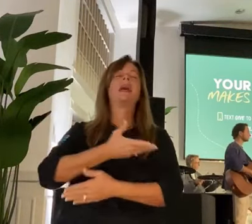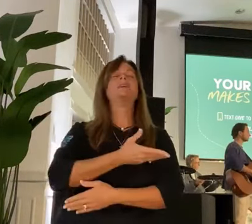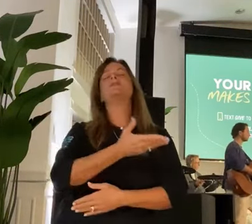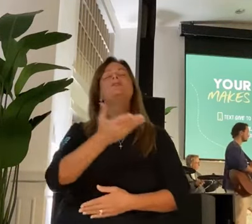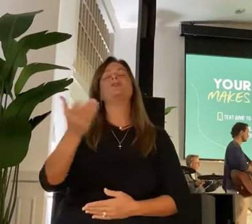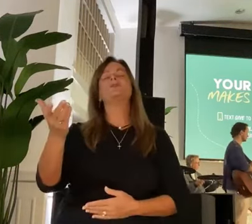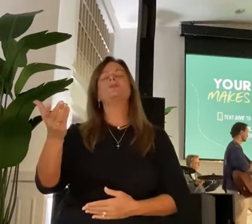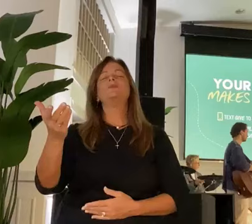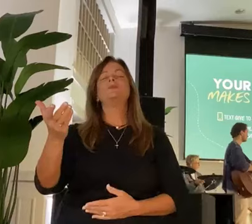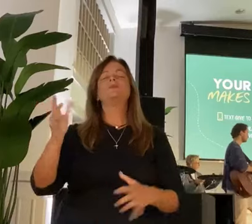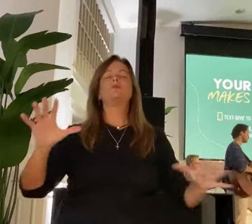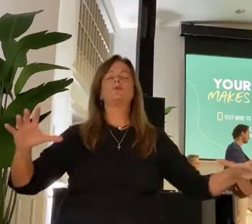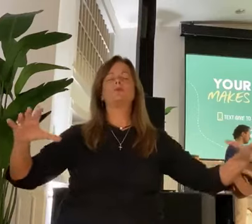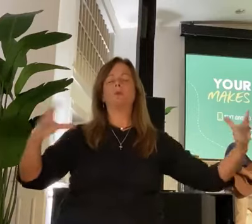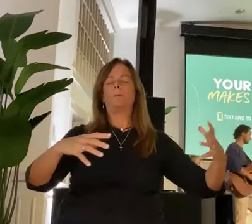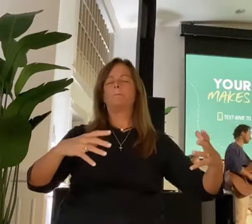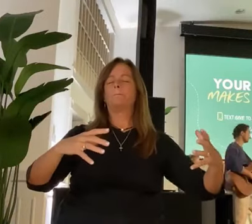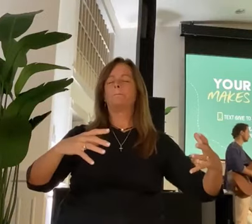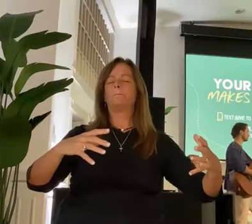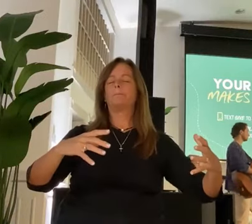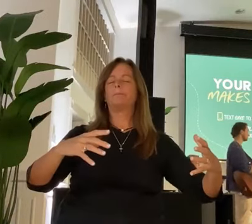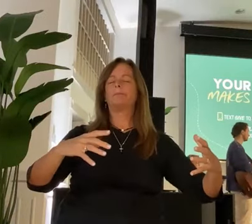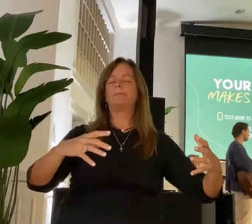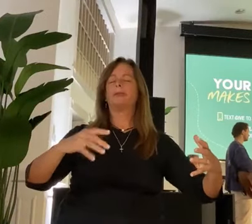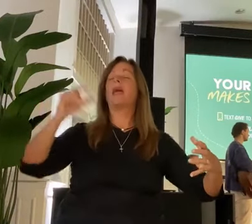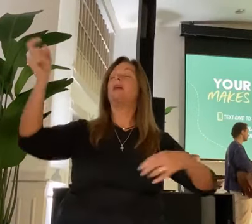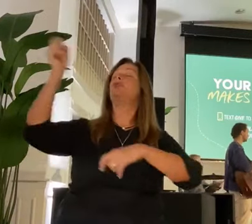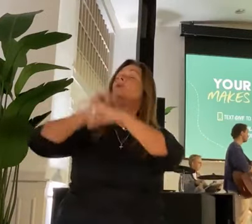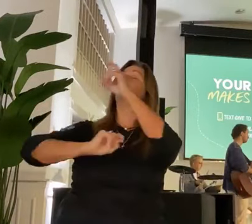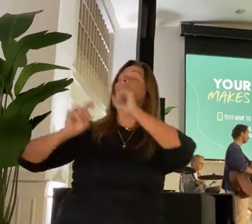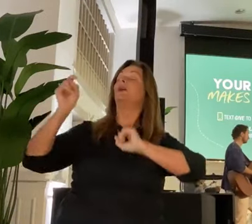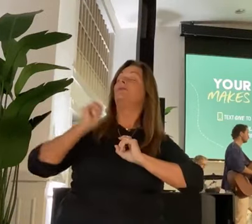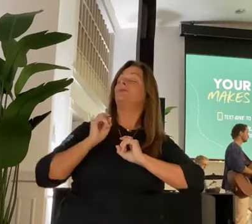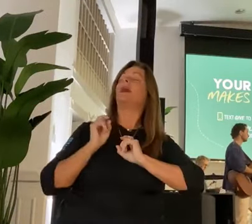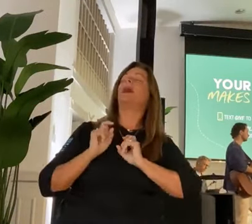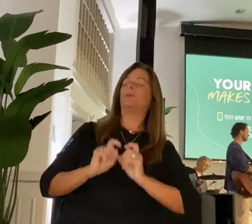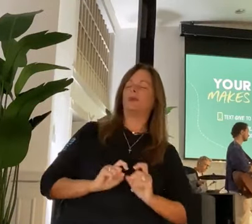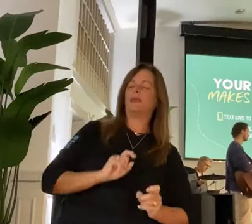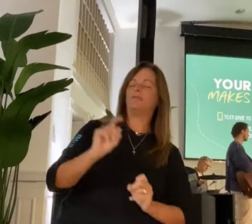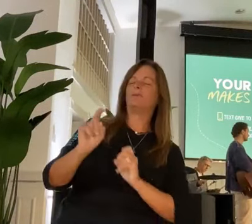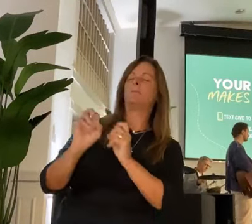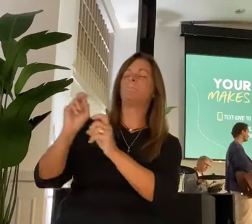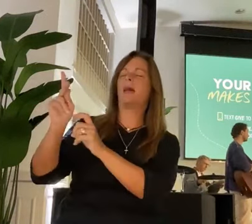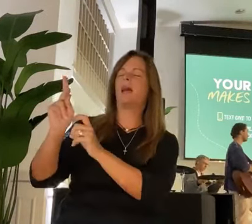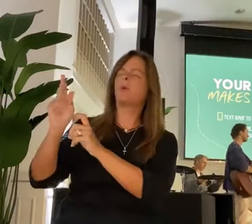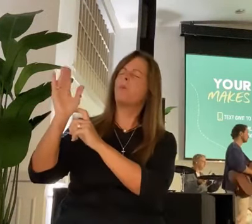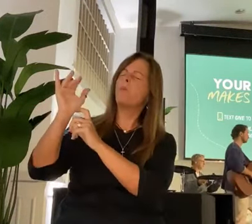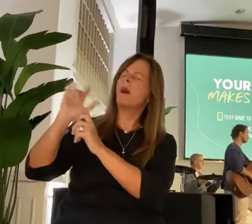Trusting you with what you've given us to give it back to you so that